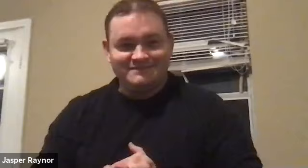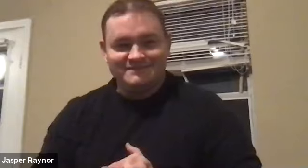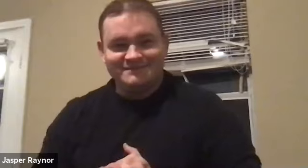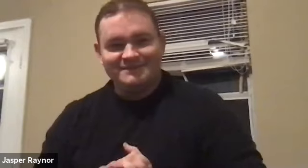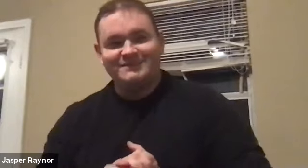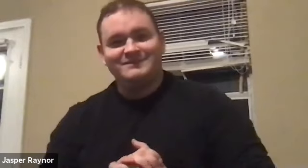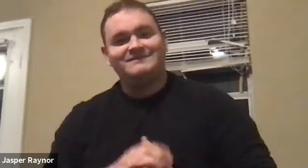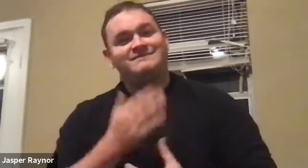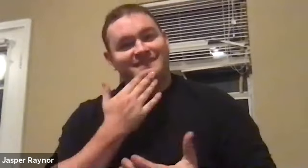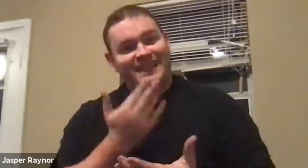Yay!